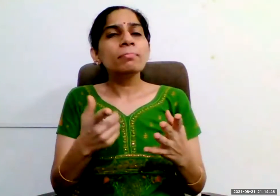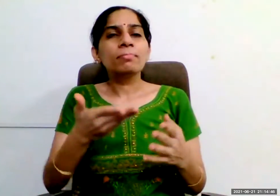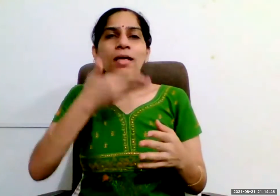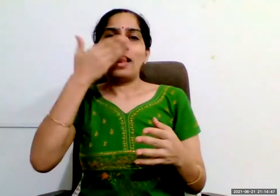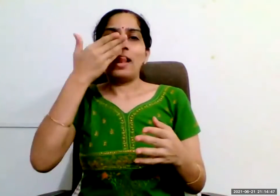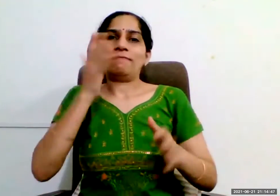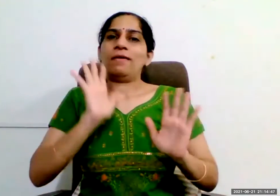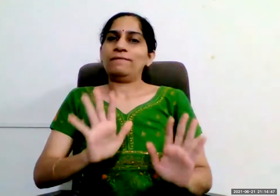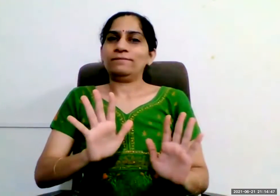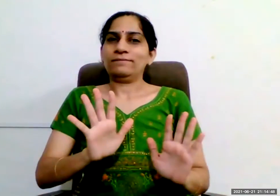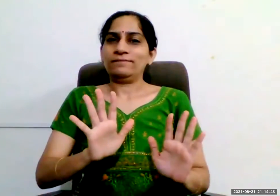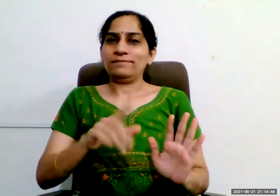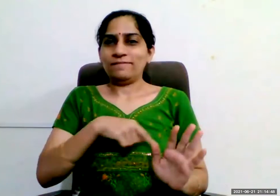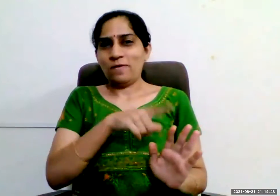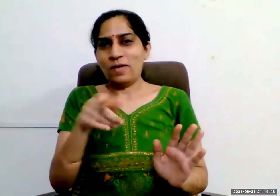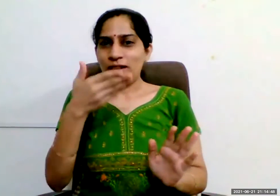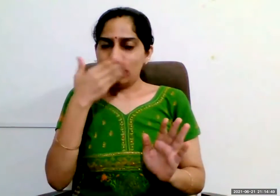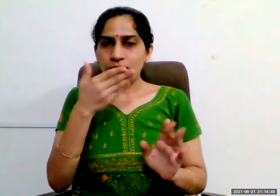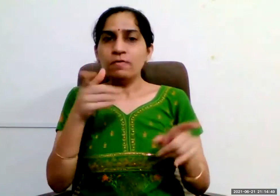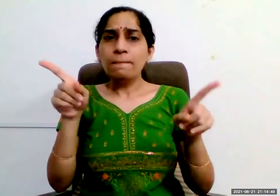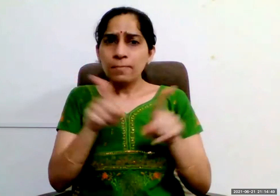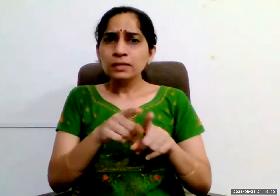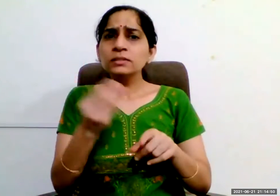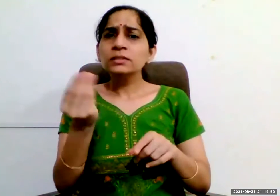common traits, common qualities.